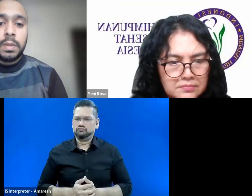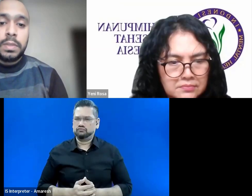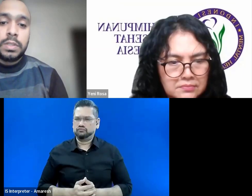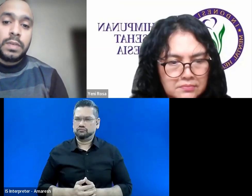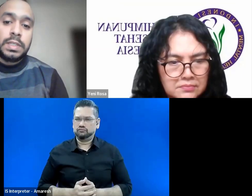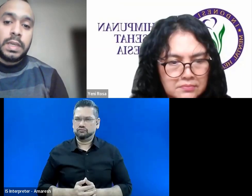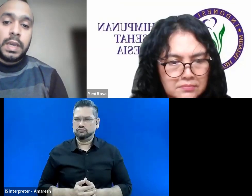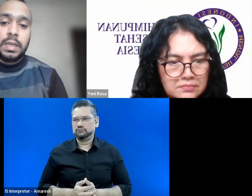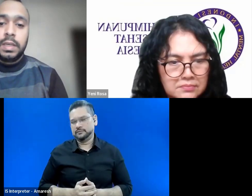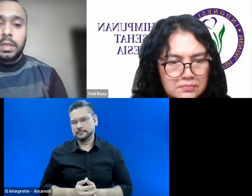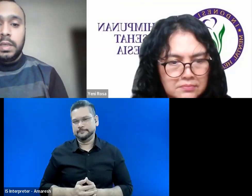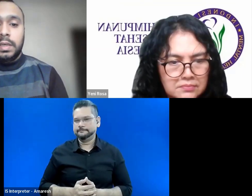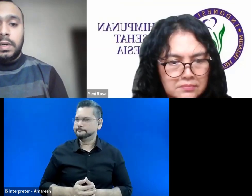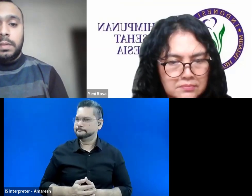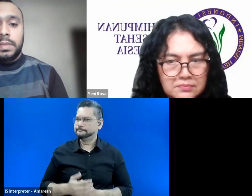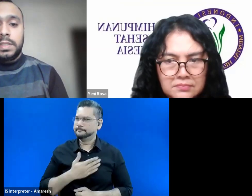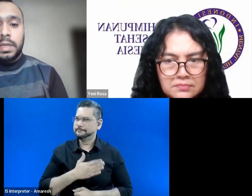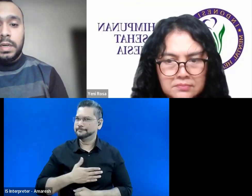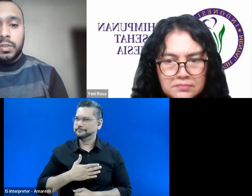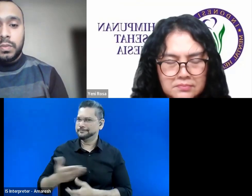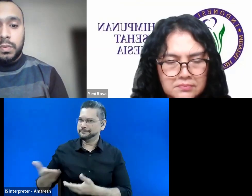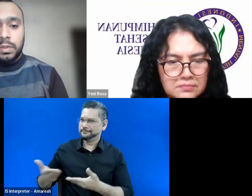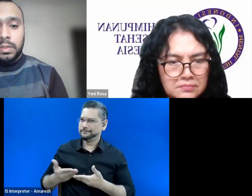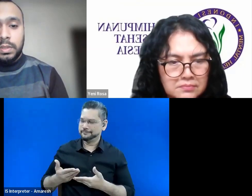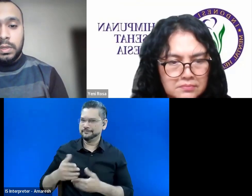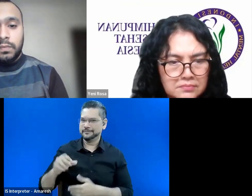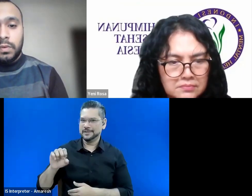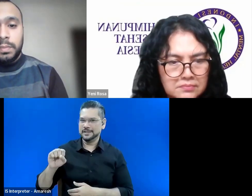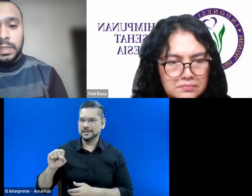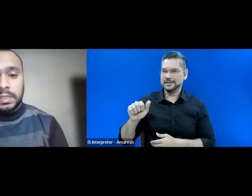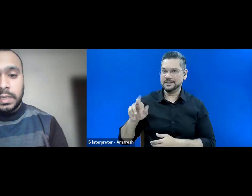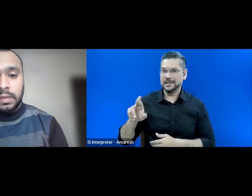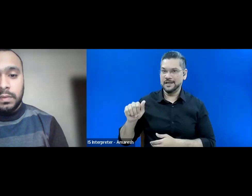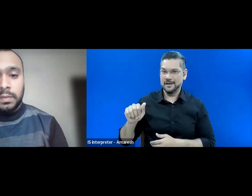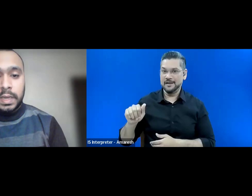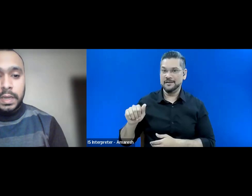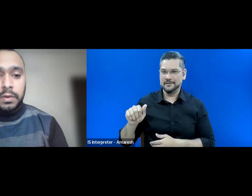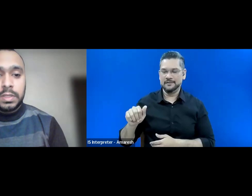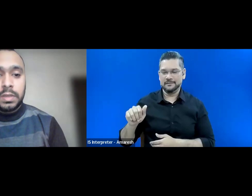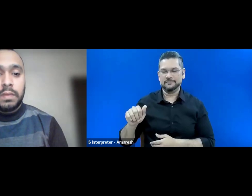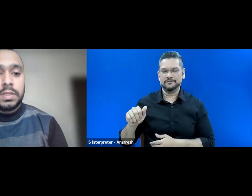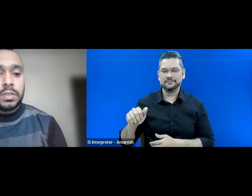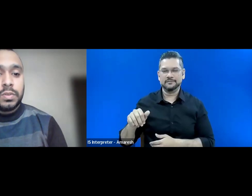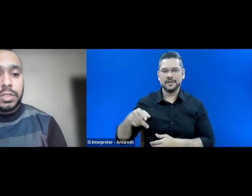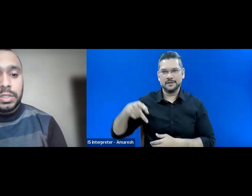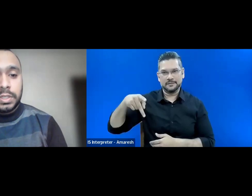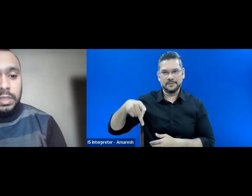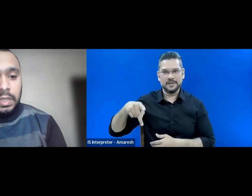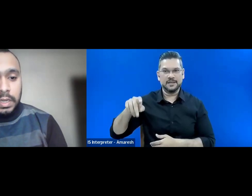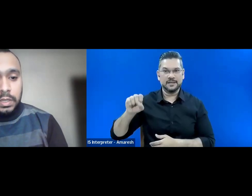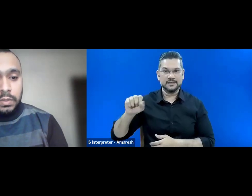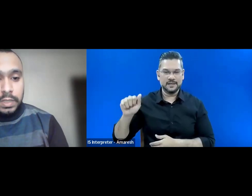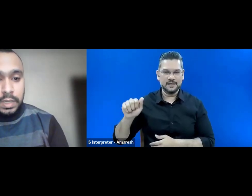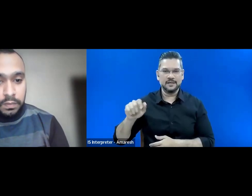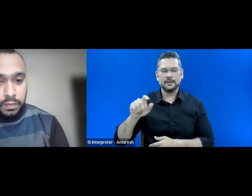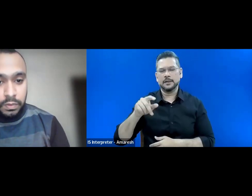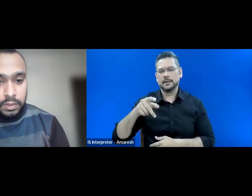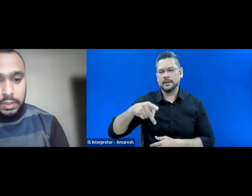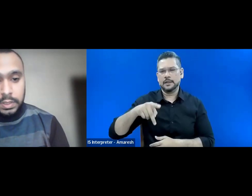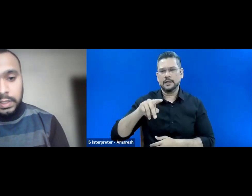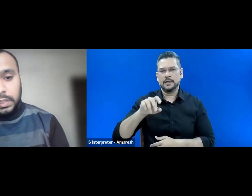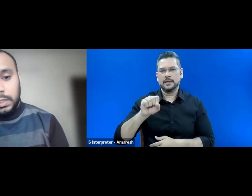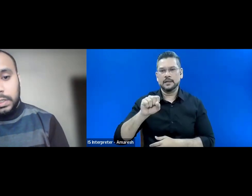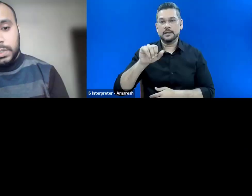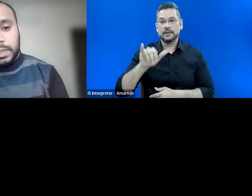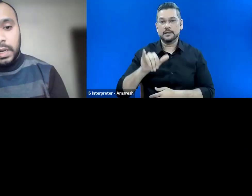one more founding members of TCI, Ms. Sarah Osbron from PSA, Psychiatric Survivors Association, to take the